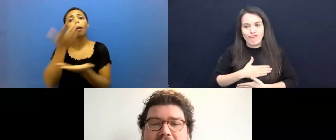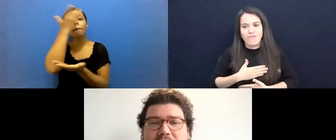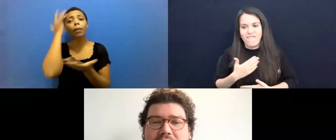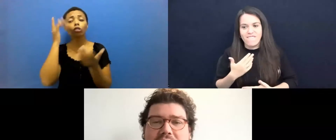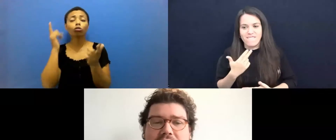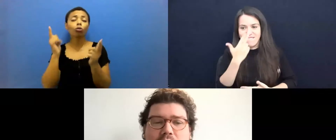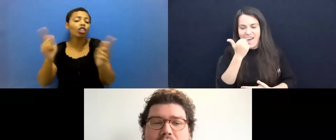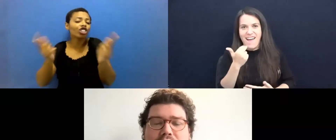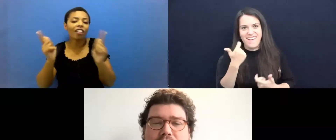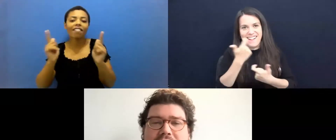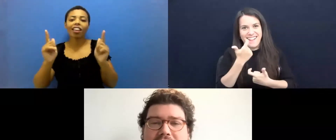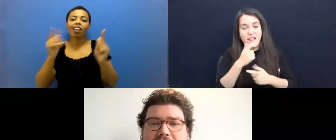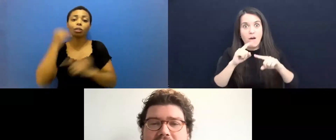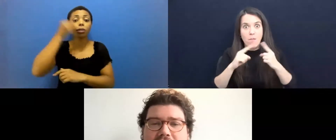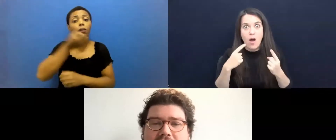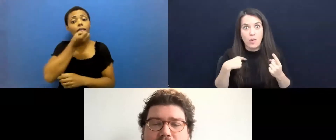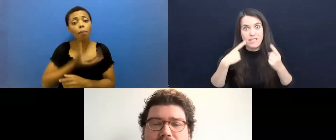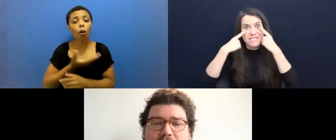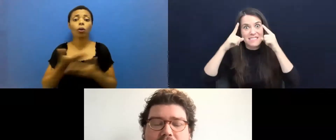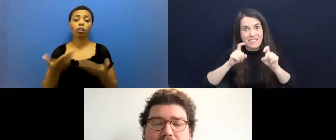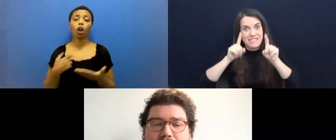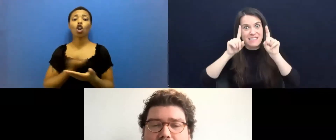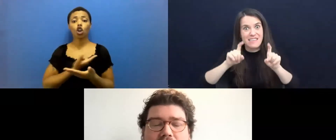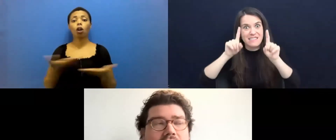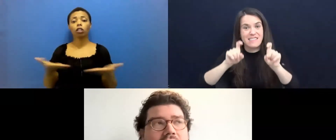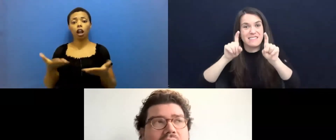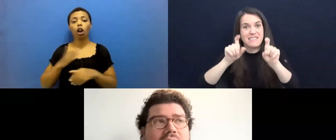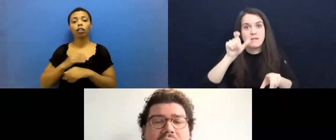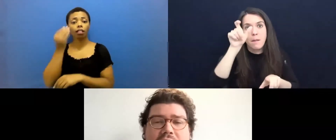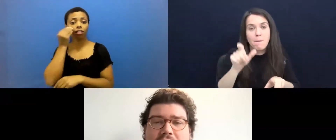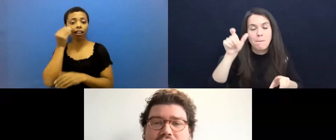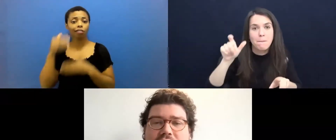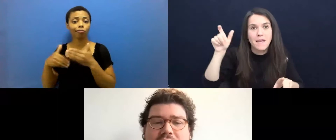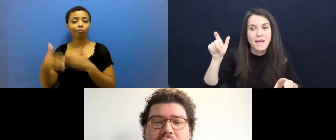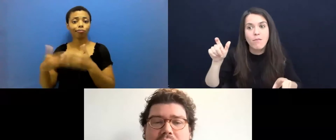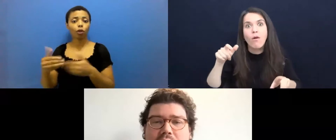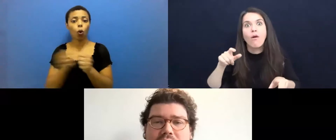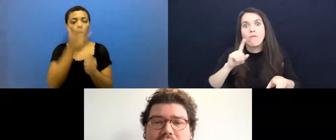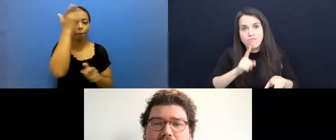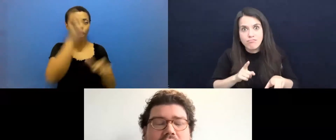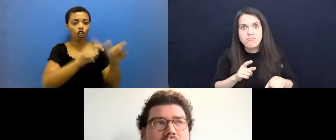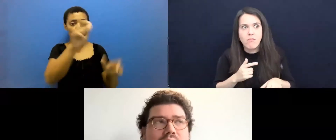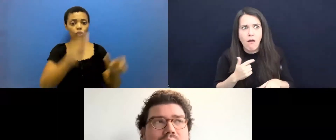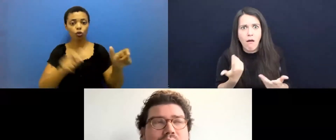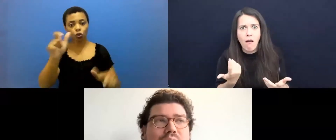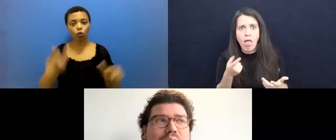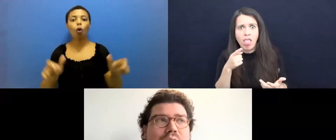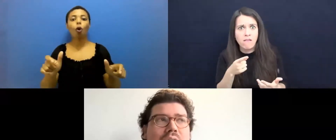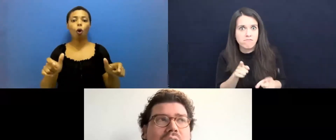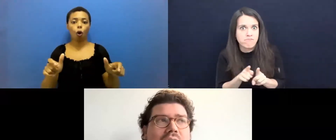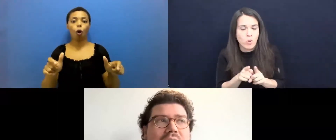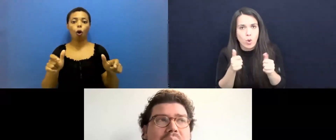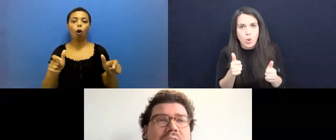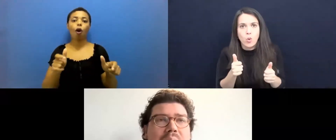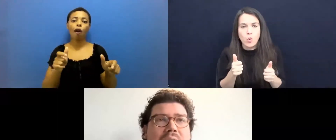experience. But when we were testing it with people, they actually said, well, this is also useful